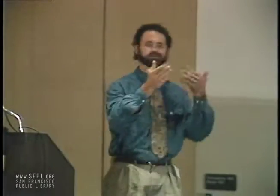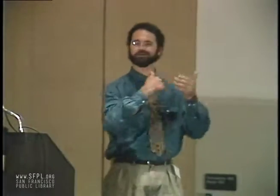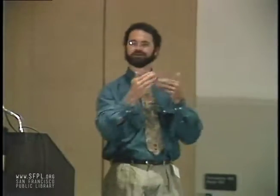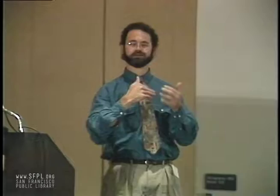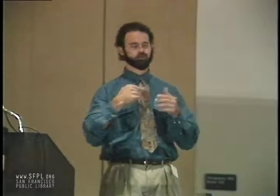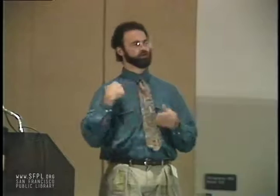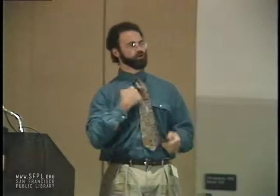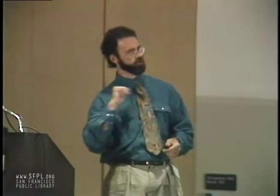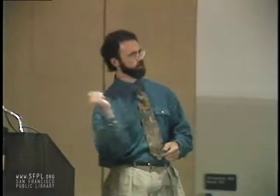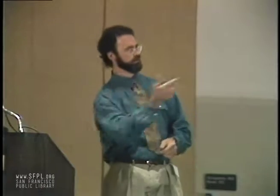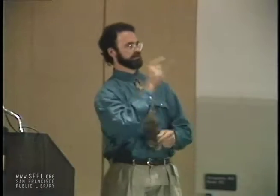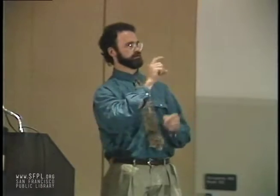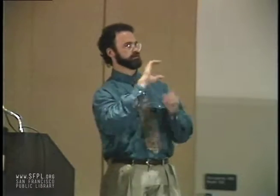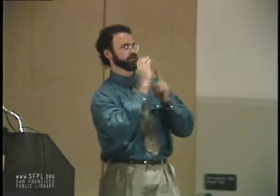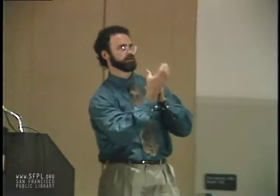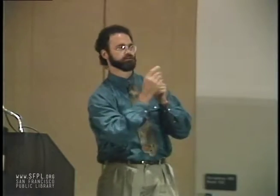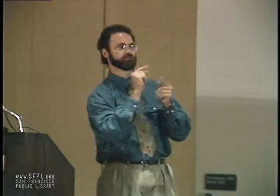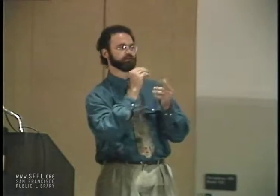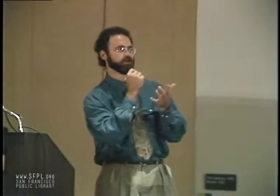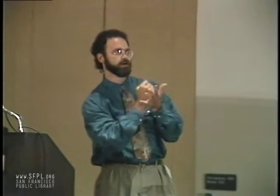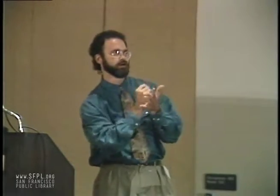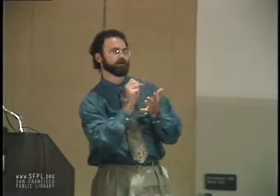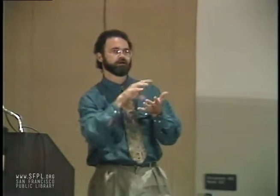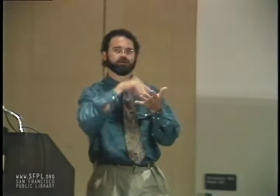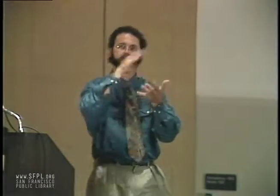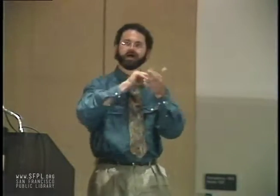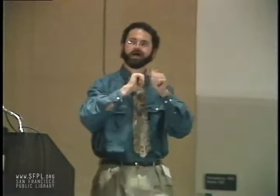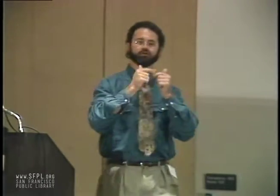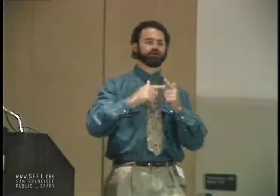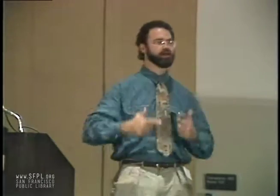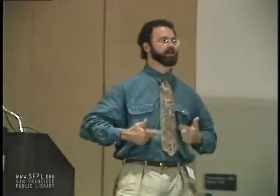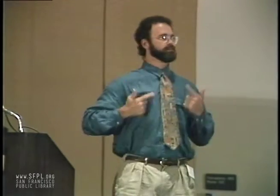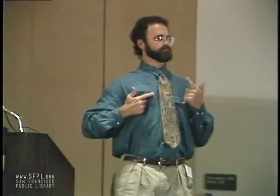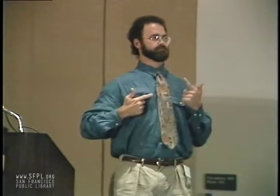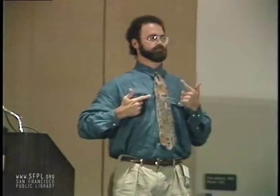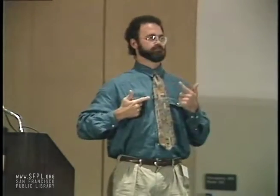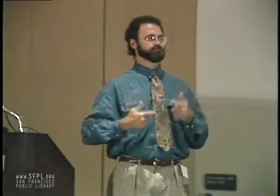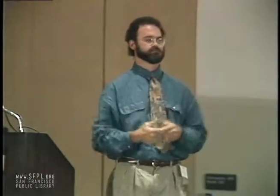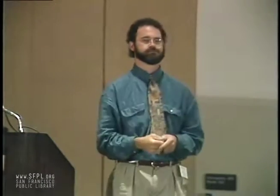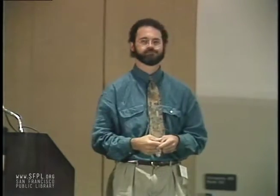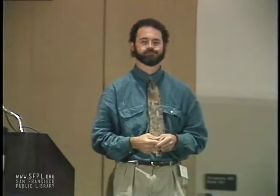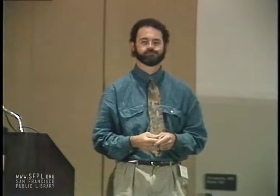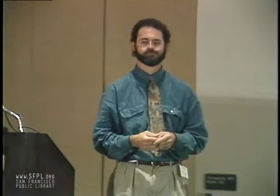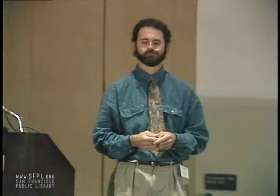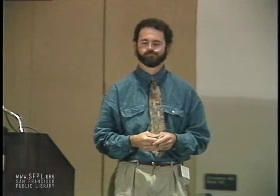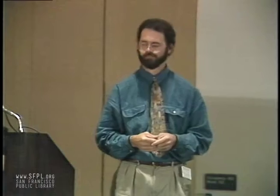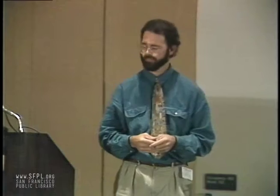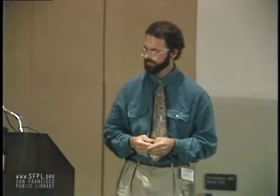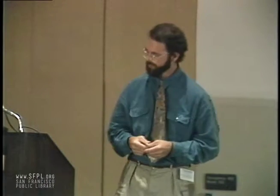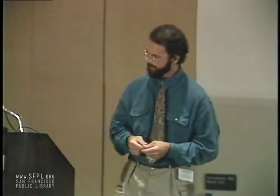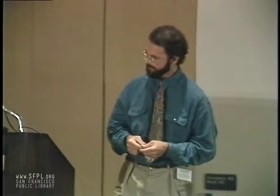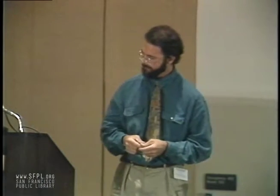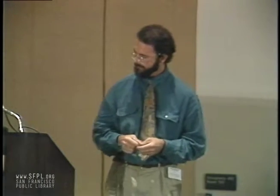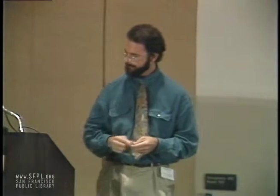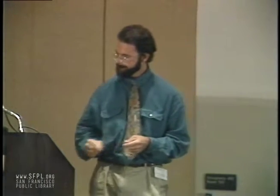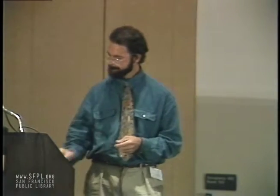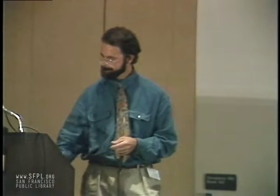as humans? It doesn't matter whether we're deaf or hearing, we all need some sort of cultural identification to assist us in learning how to be in the